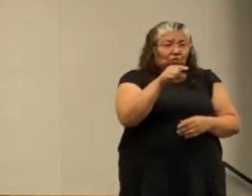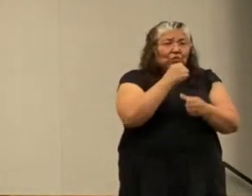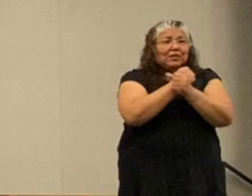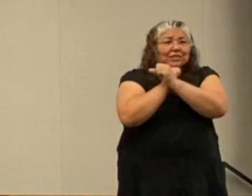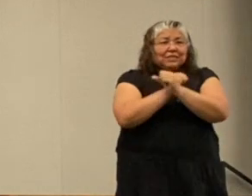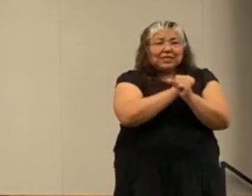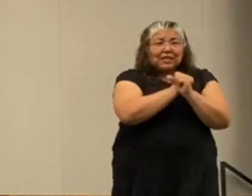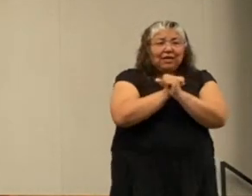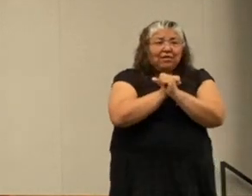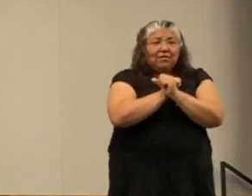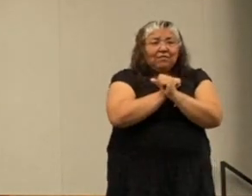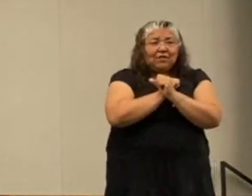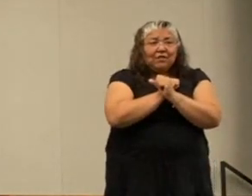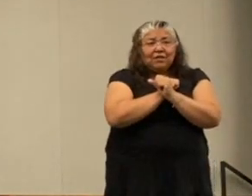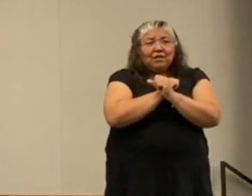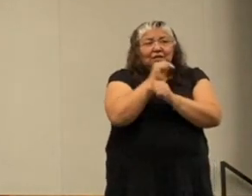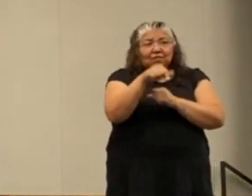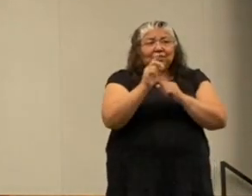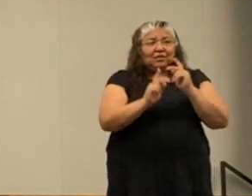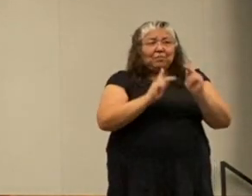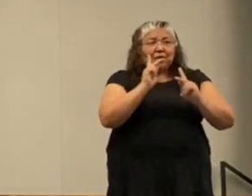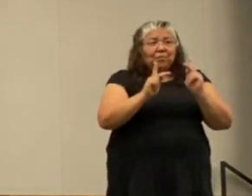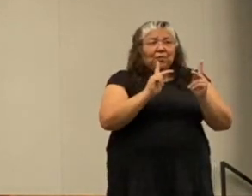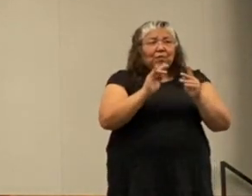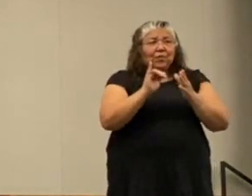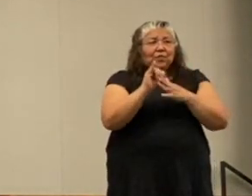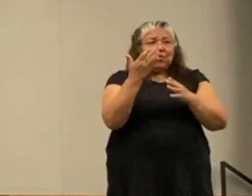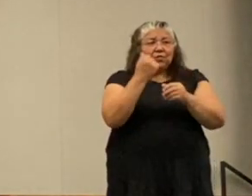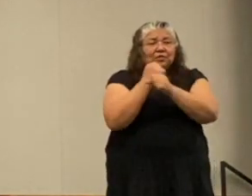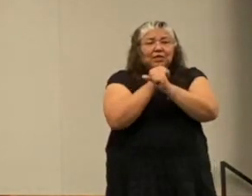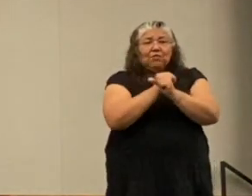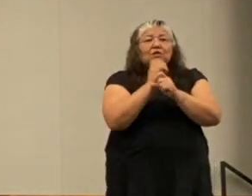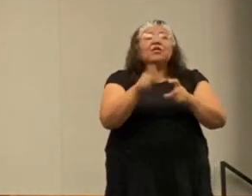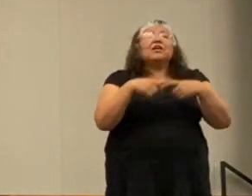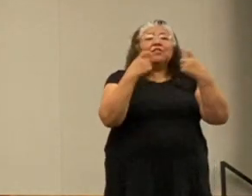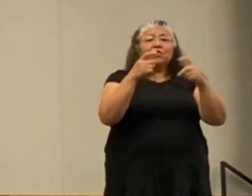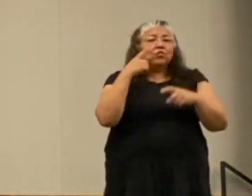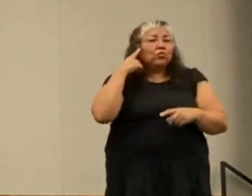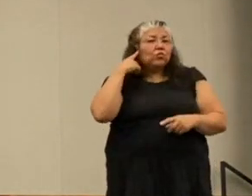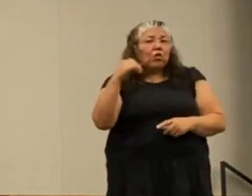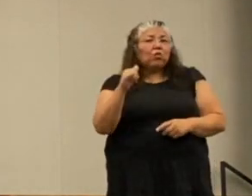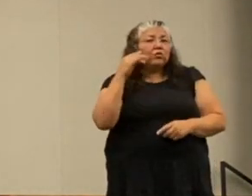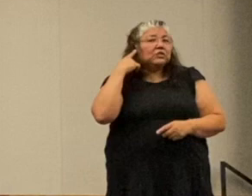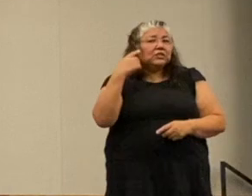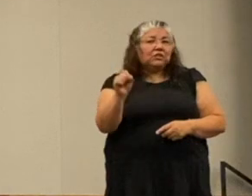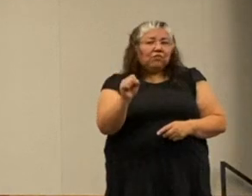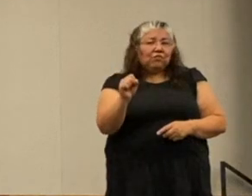slave, and these people who slaved you are actually giving you gold and silver.